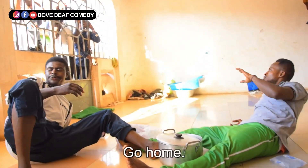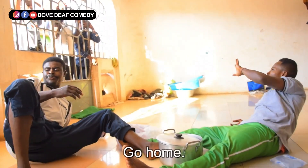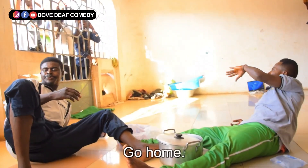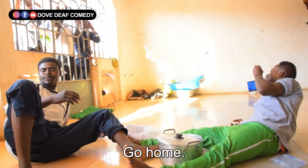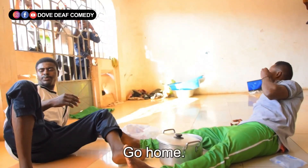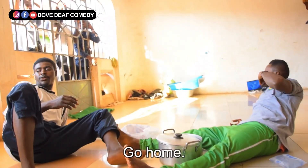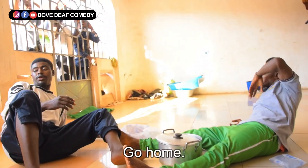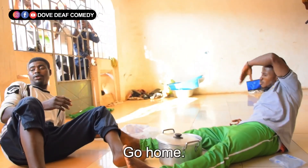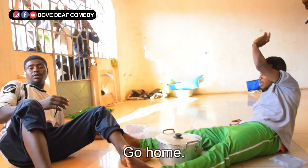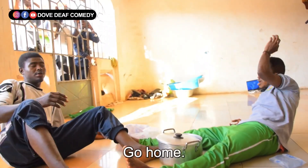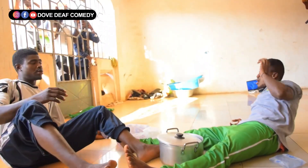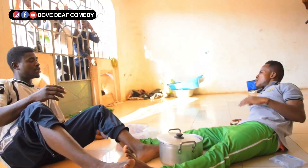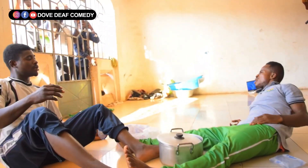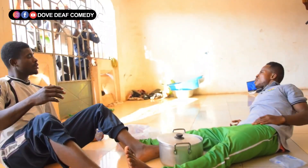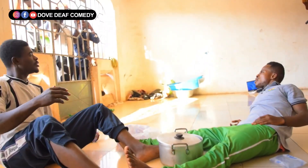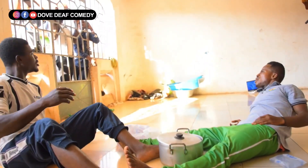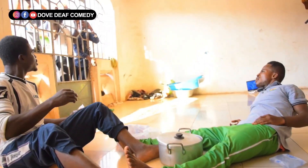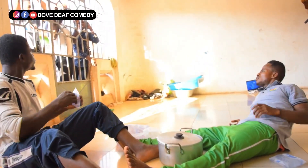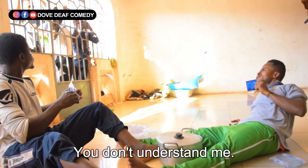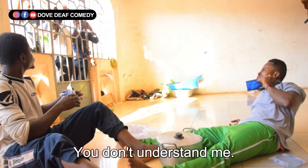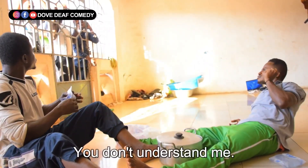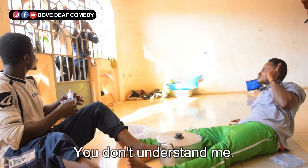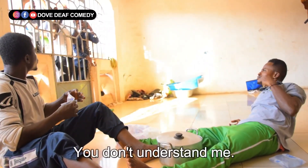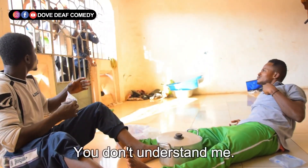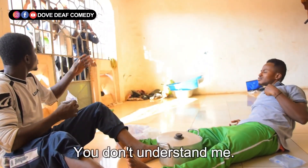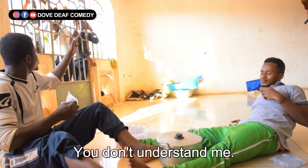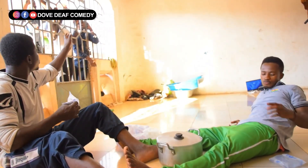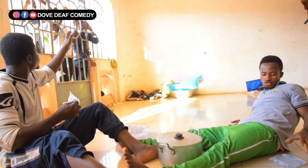Go home. You don't understand me.